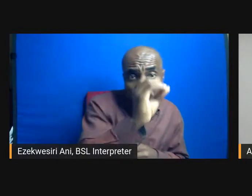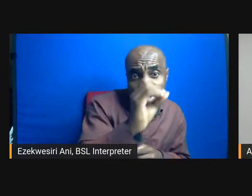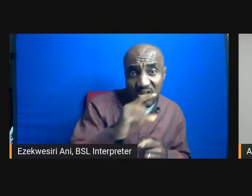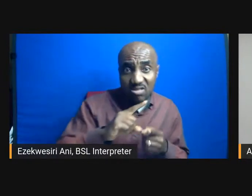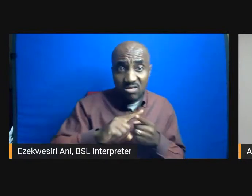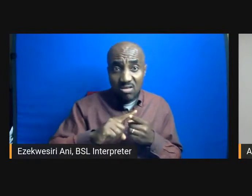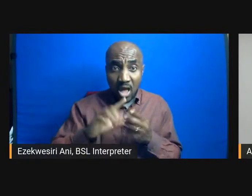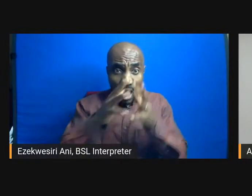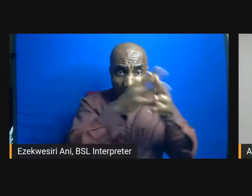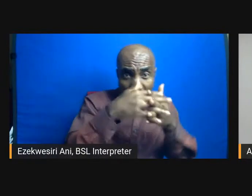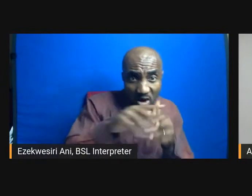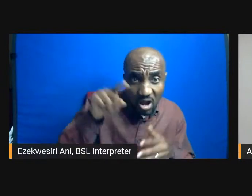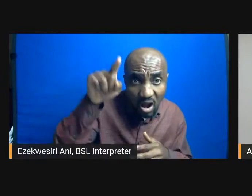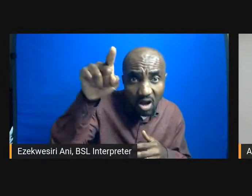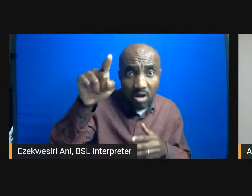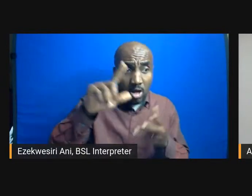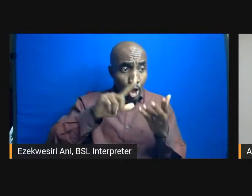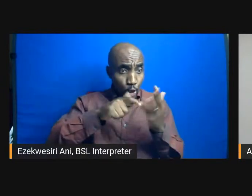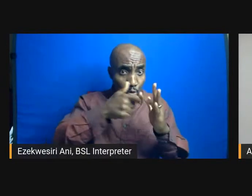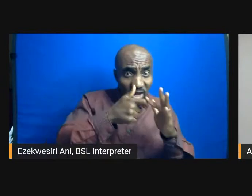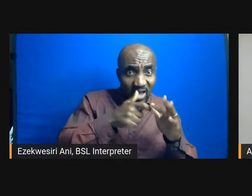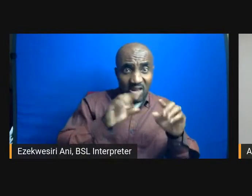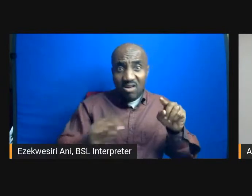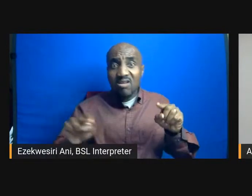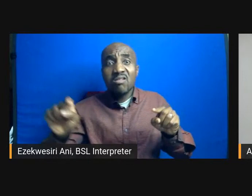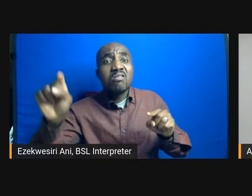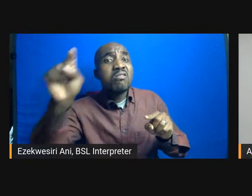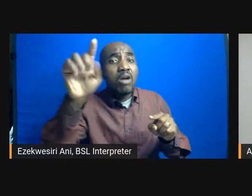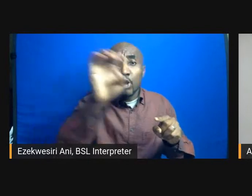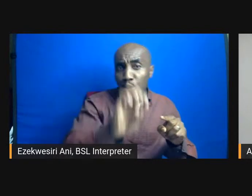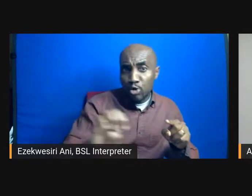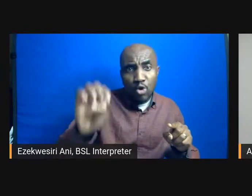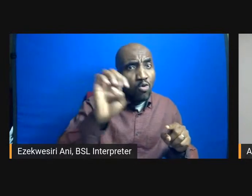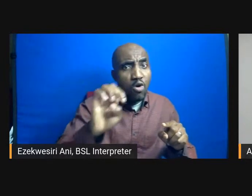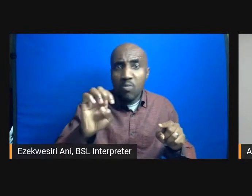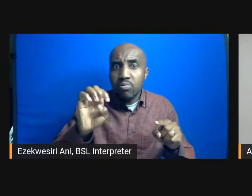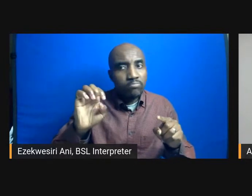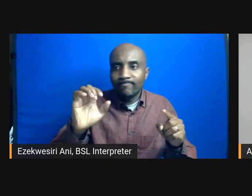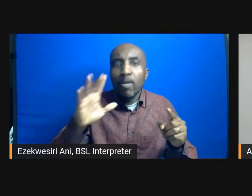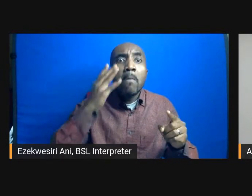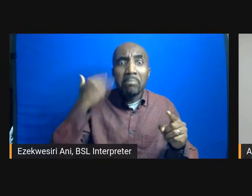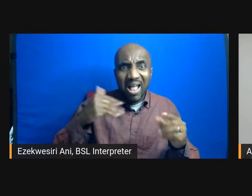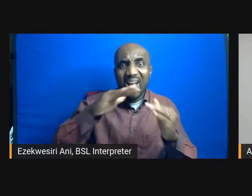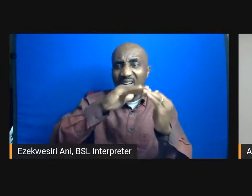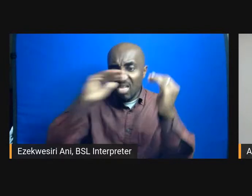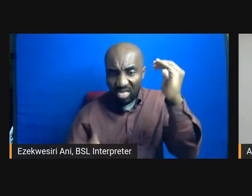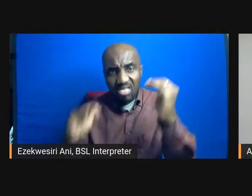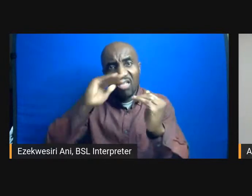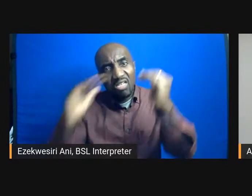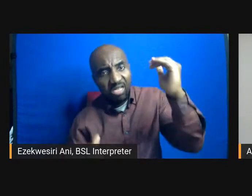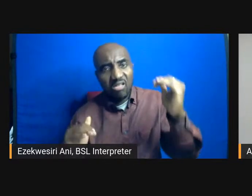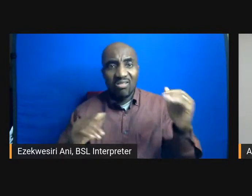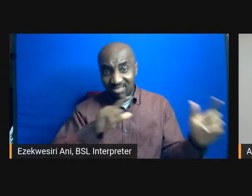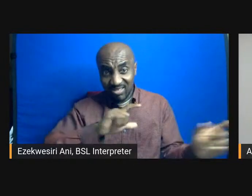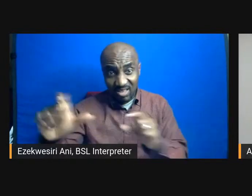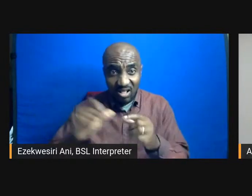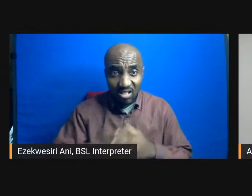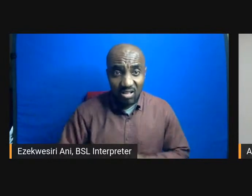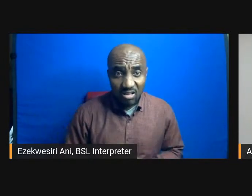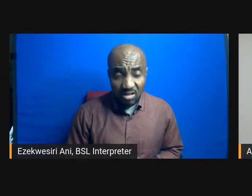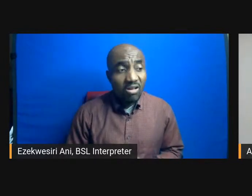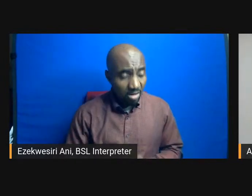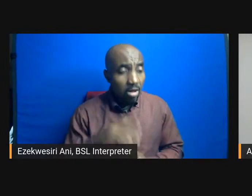the US, the UK, and indeed wherever you find them today. So while